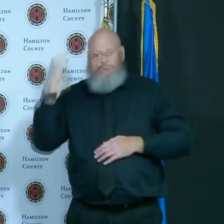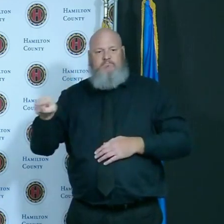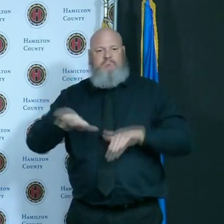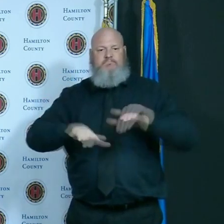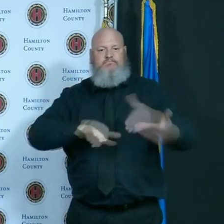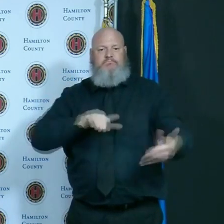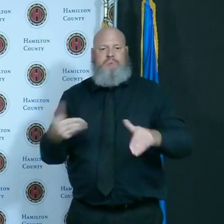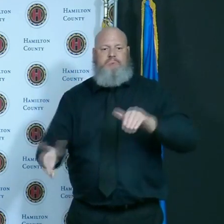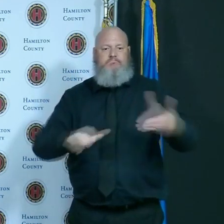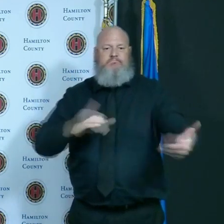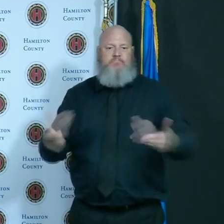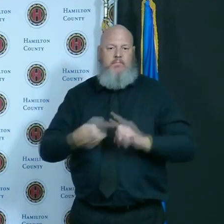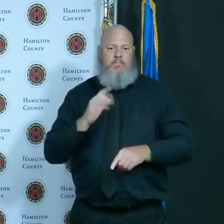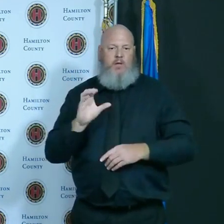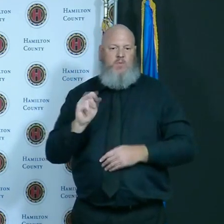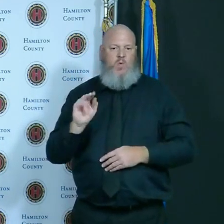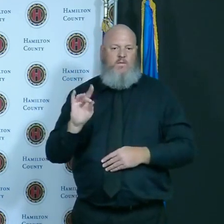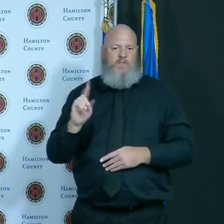of deaths.